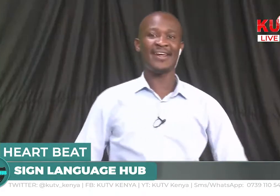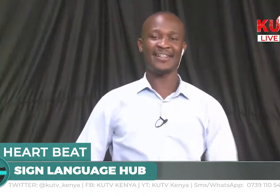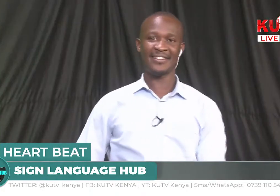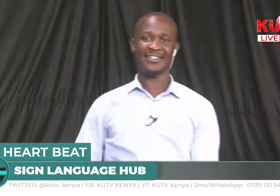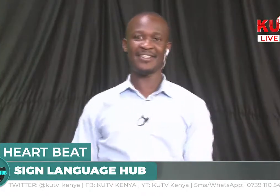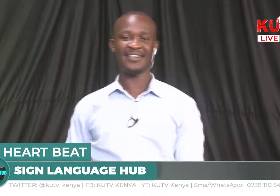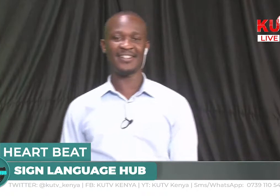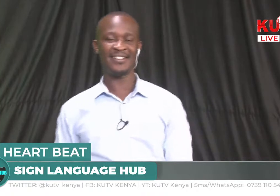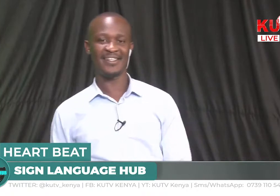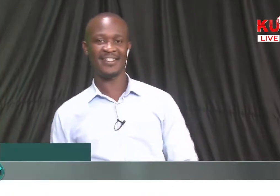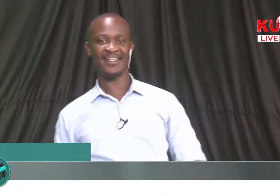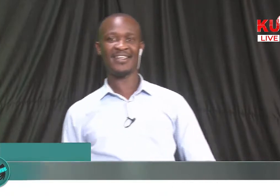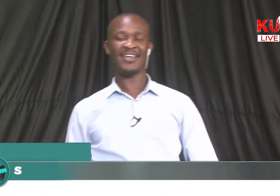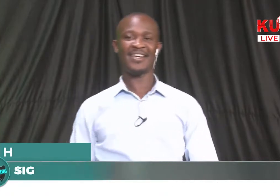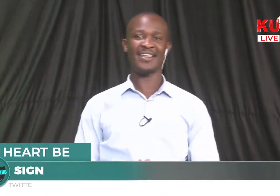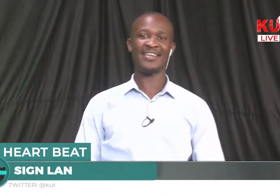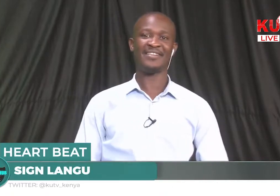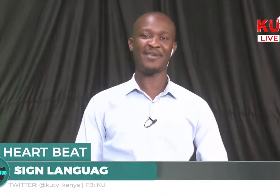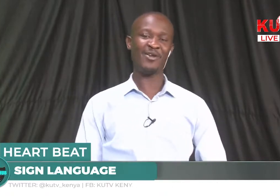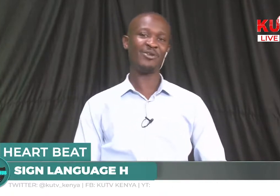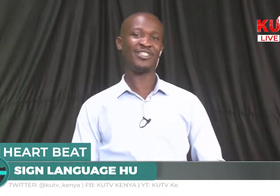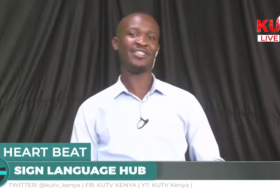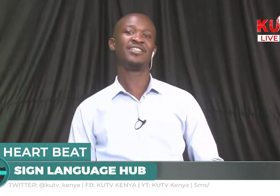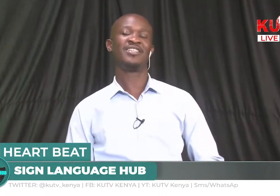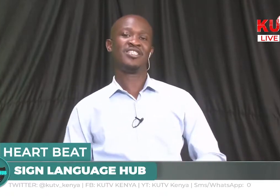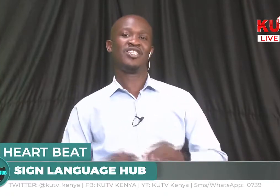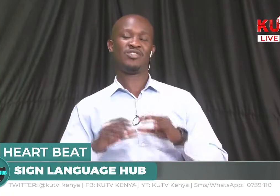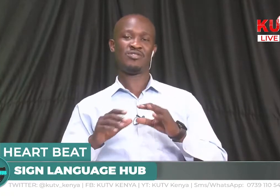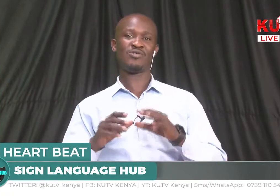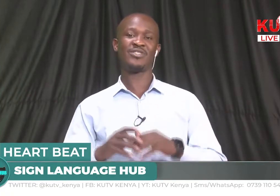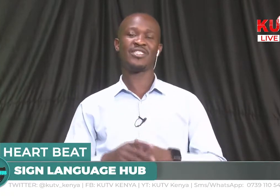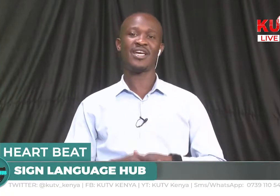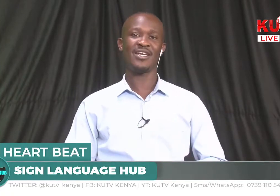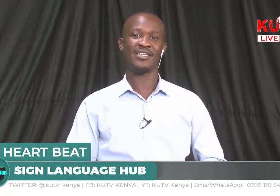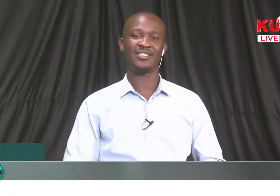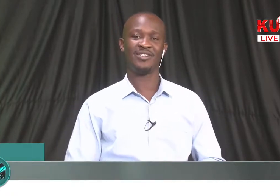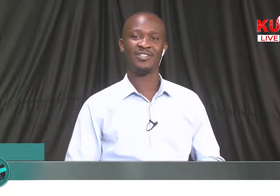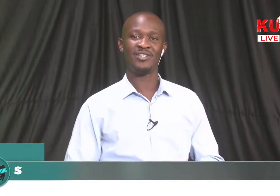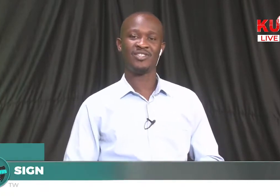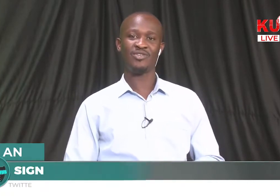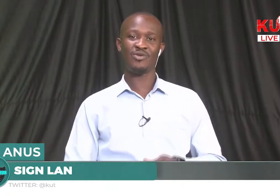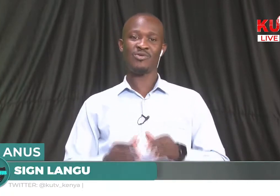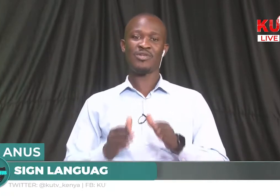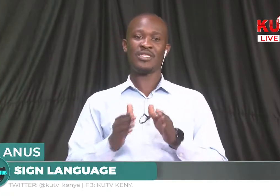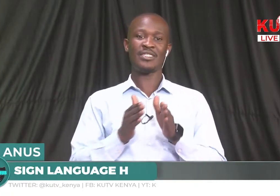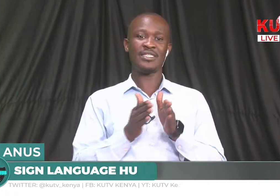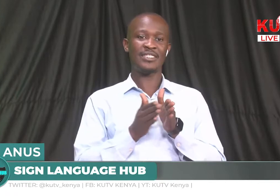anus. In biology, you know what is anus. So this is